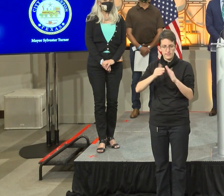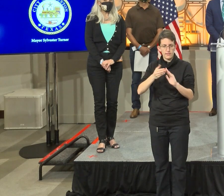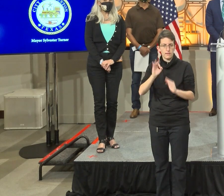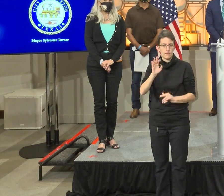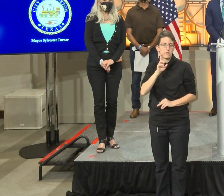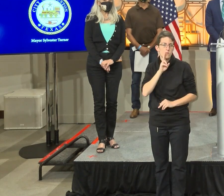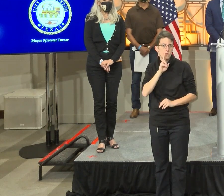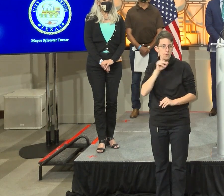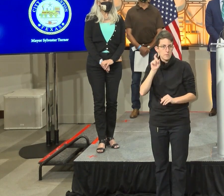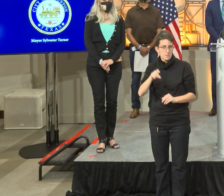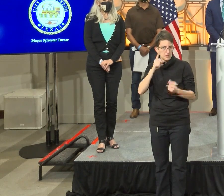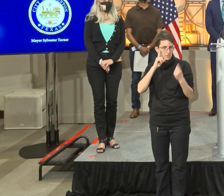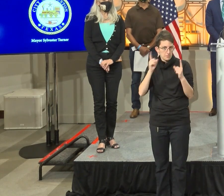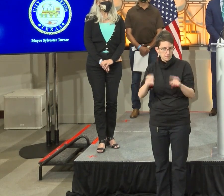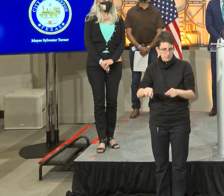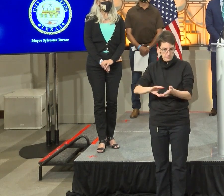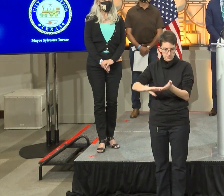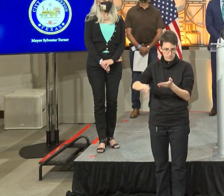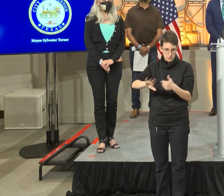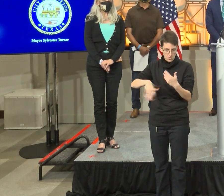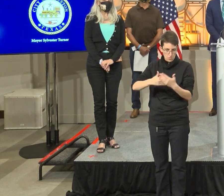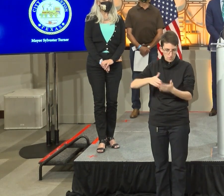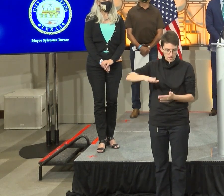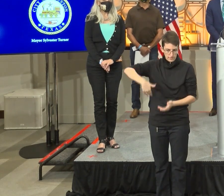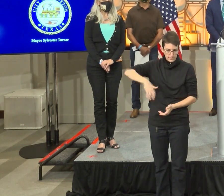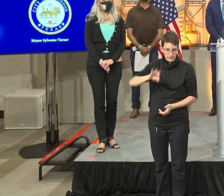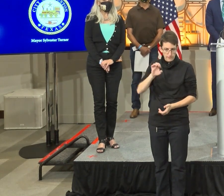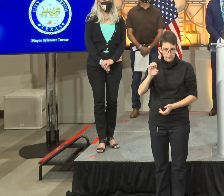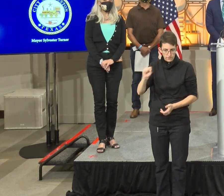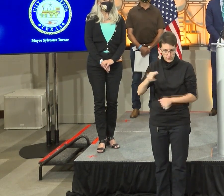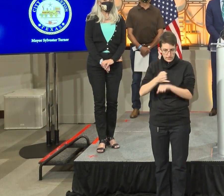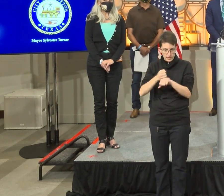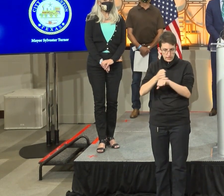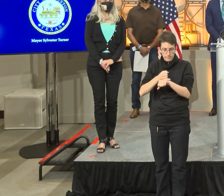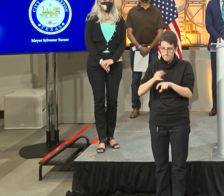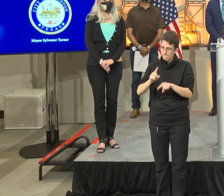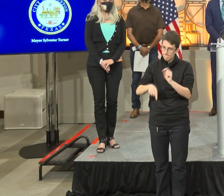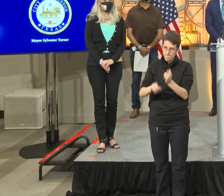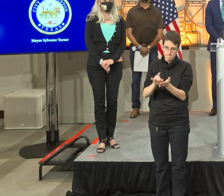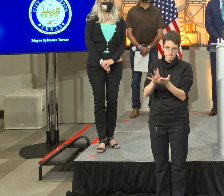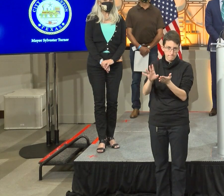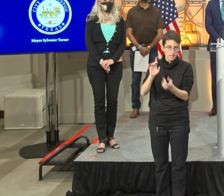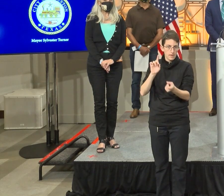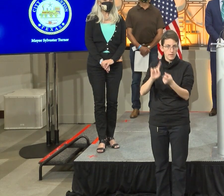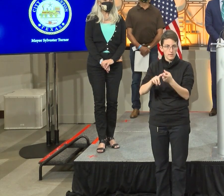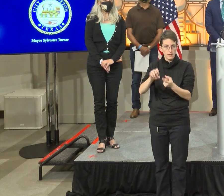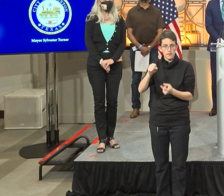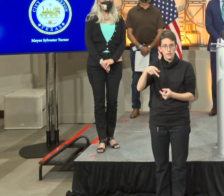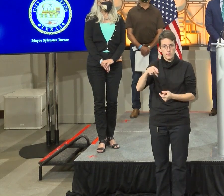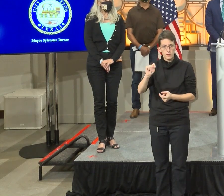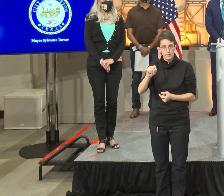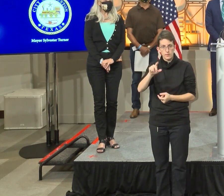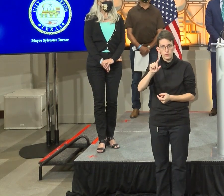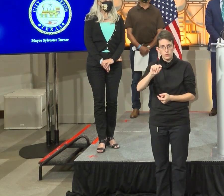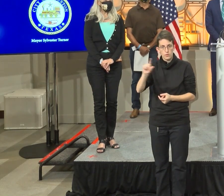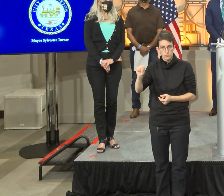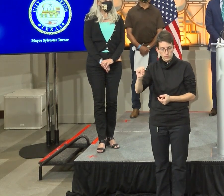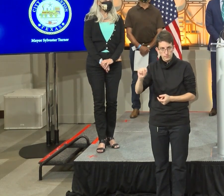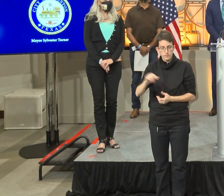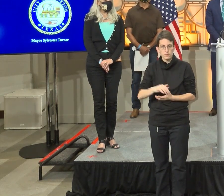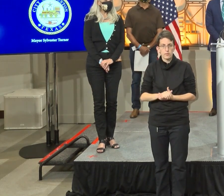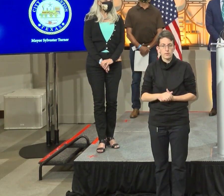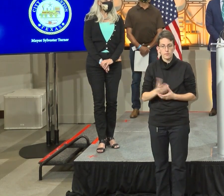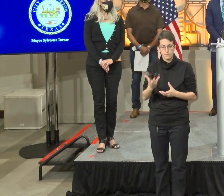must agree to waive all late fees and interest, refrain from evictions through September 2020, enter into